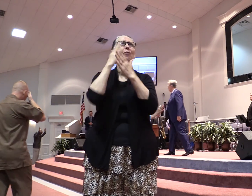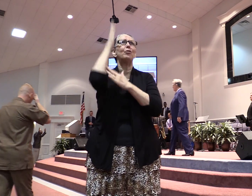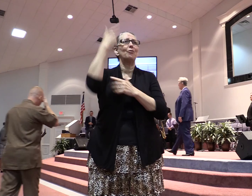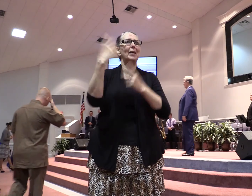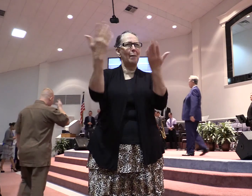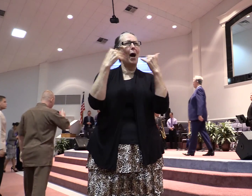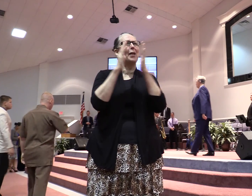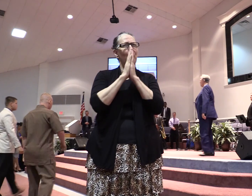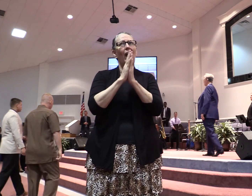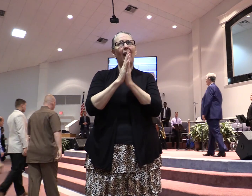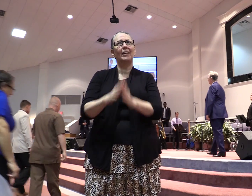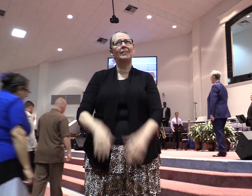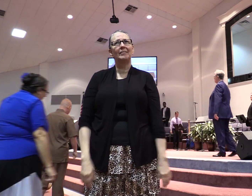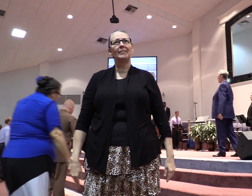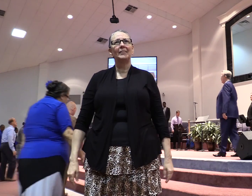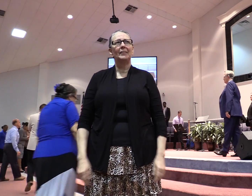Thank you.